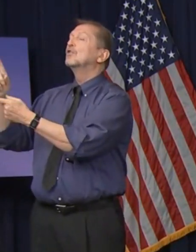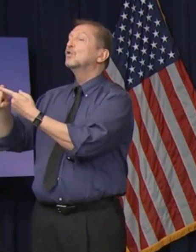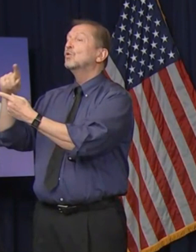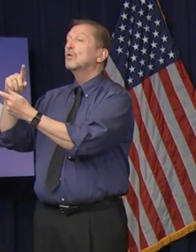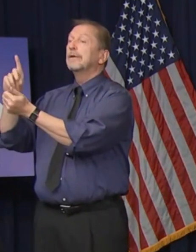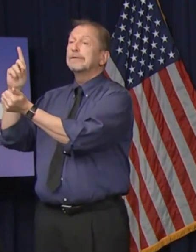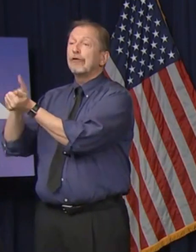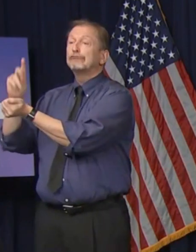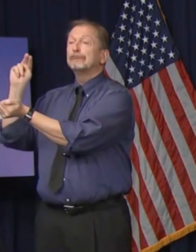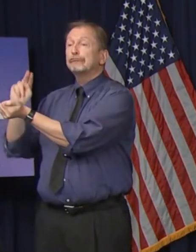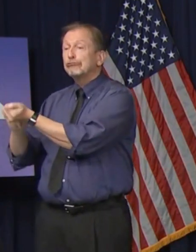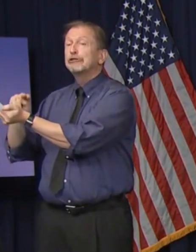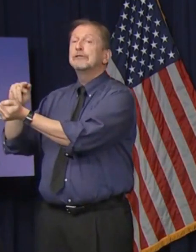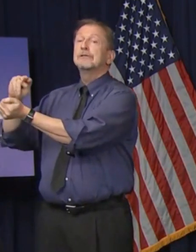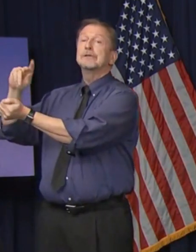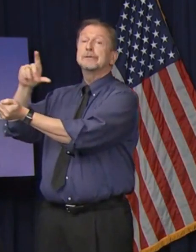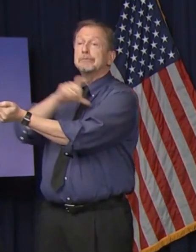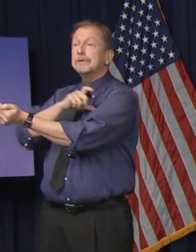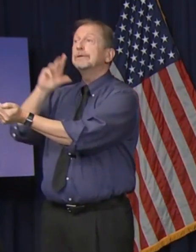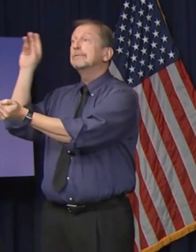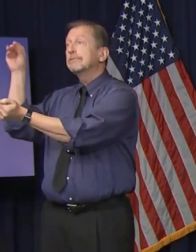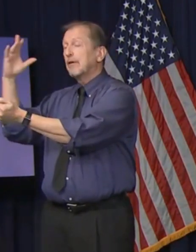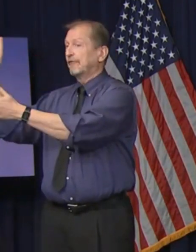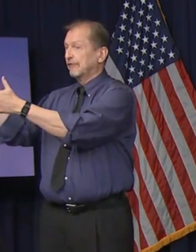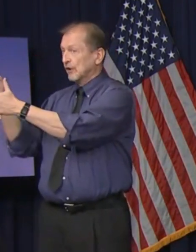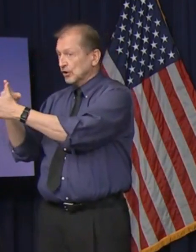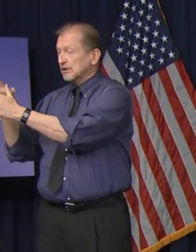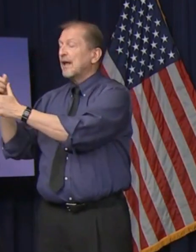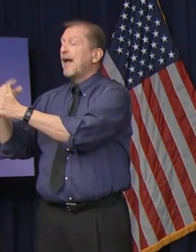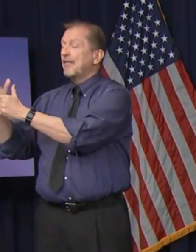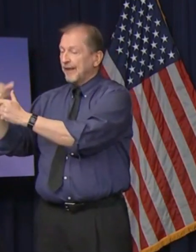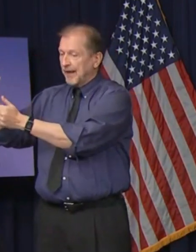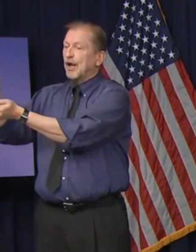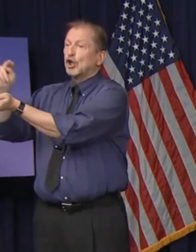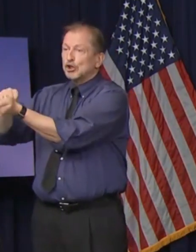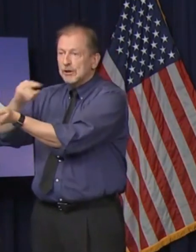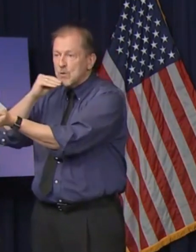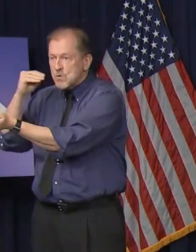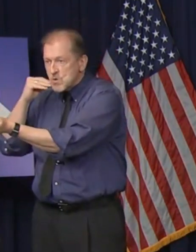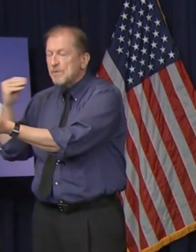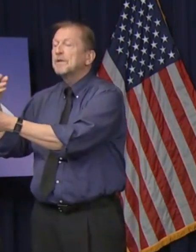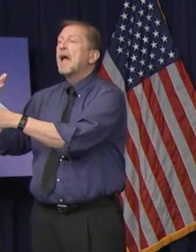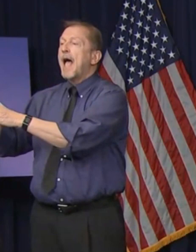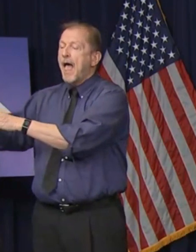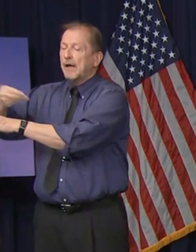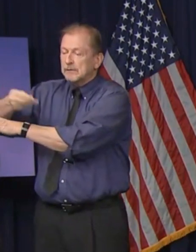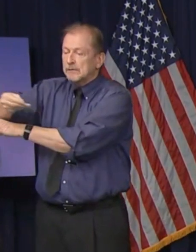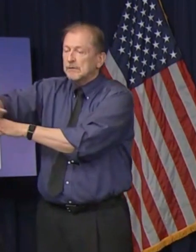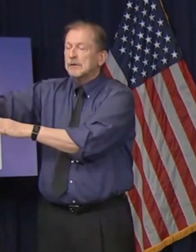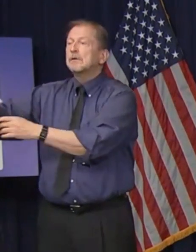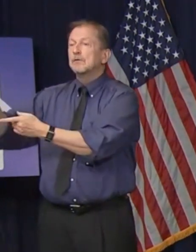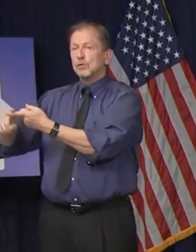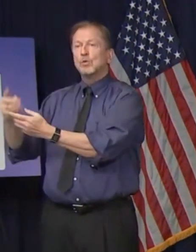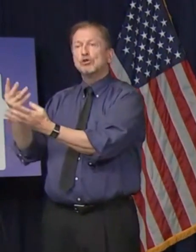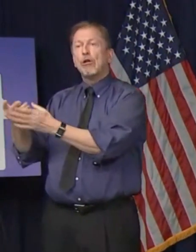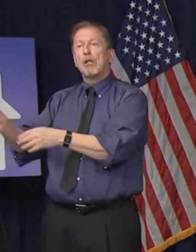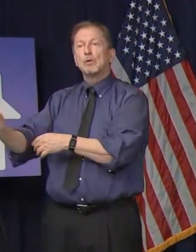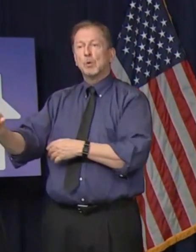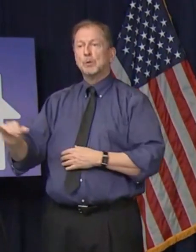to nursing homes, to other healthcare institutions, and to the needs of county